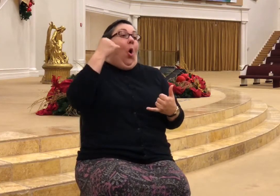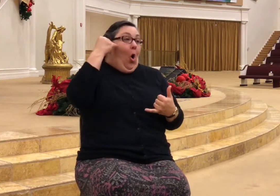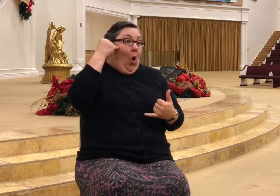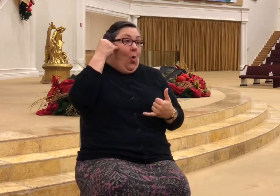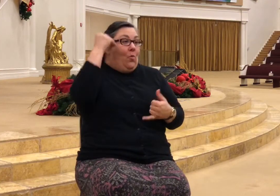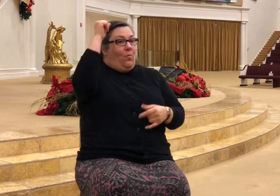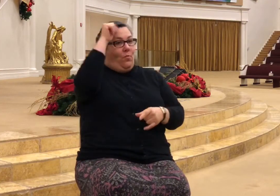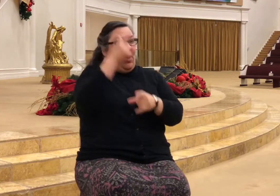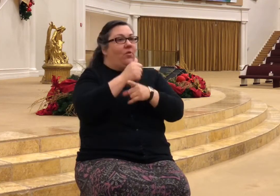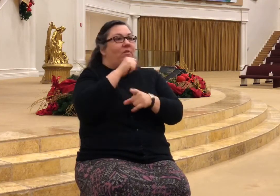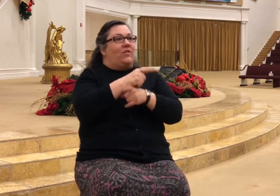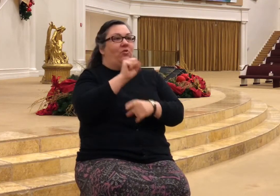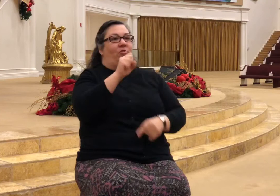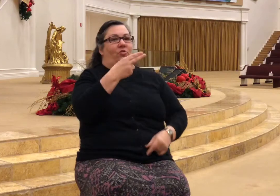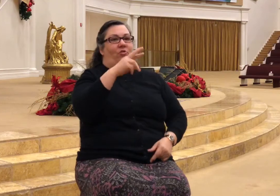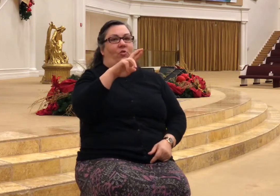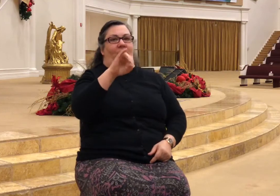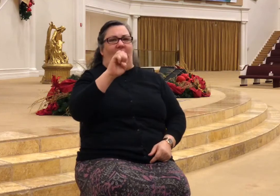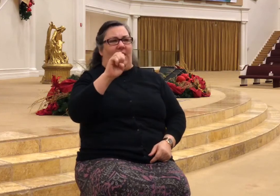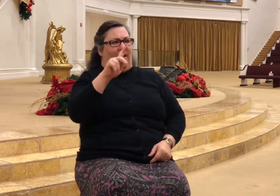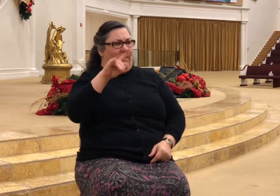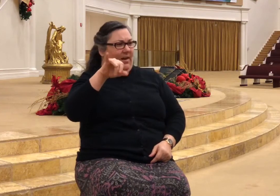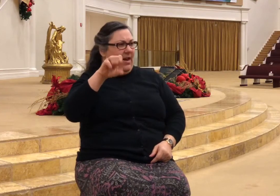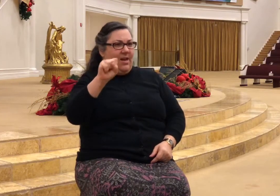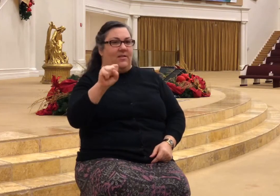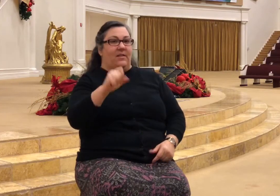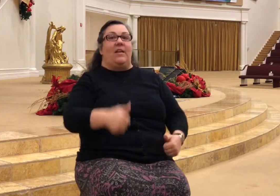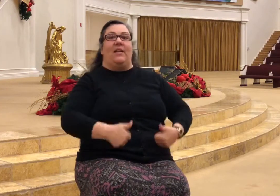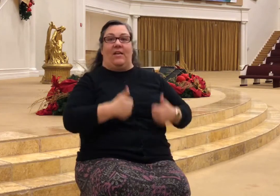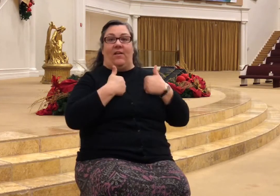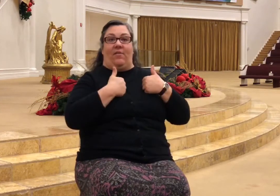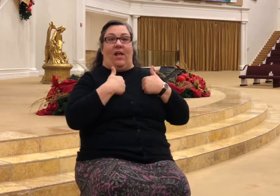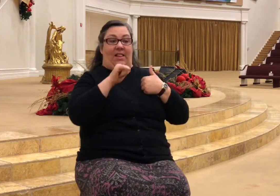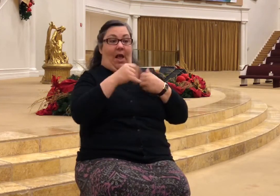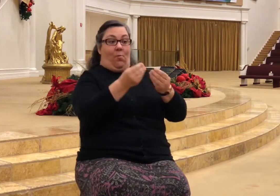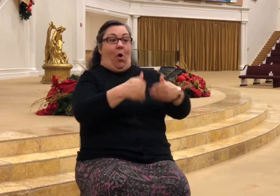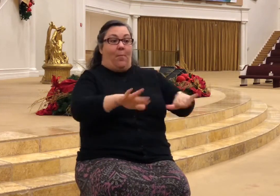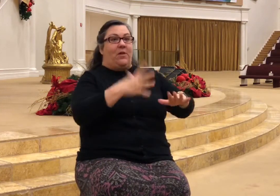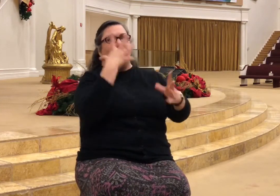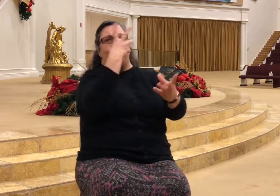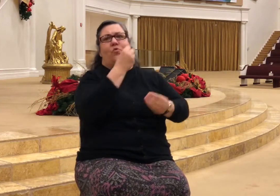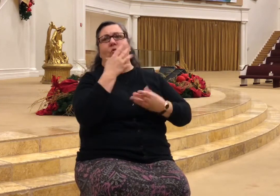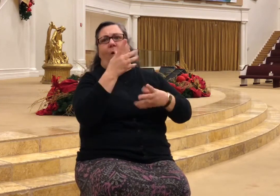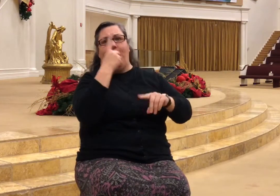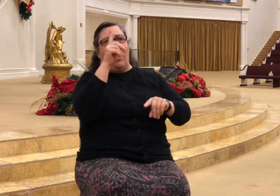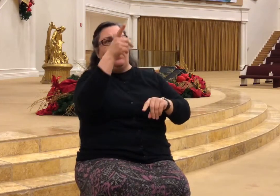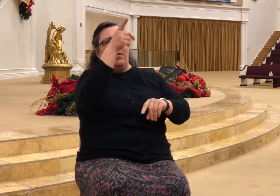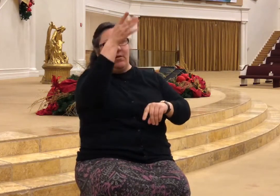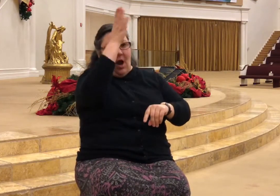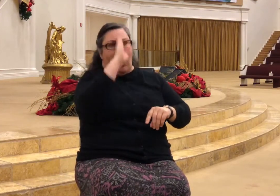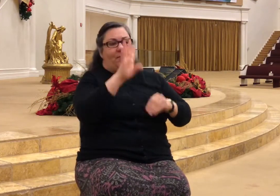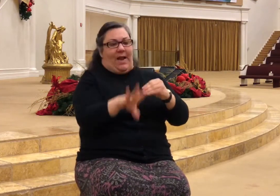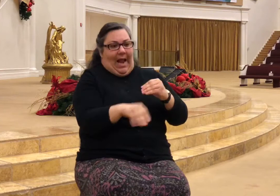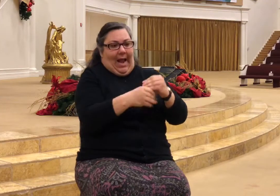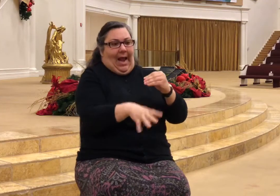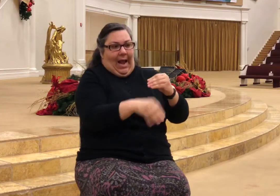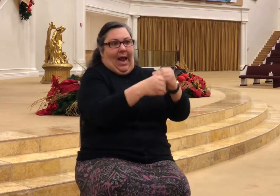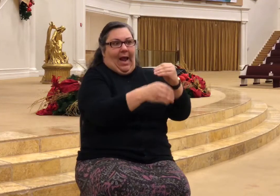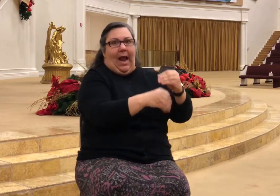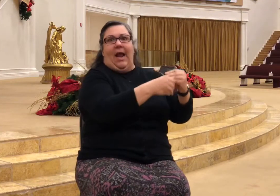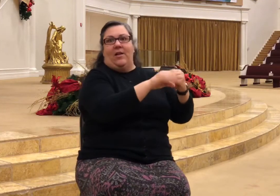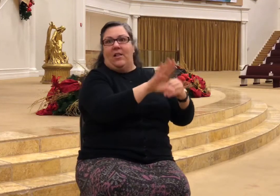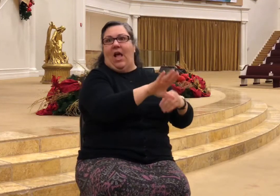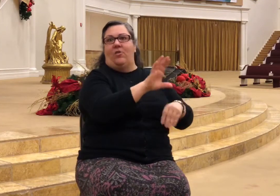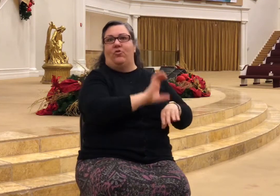Brother and Sister Schreckeis live. And it is a beautiful piece of property. And God has added to that church. And that church has continued